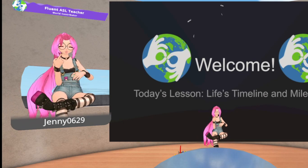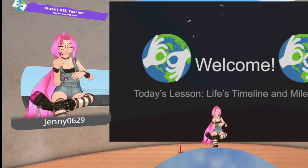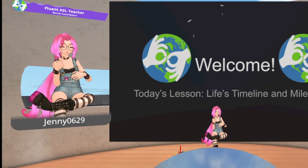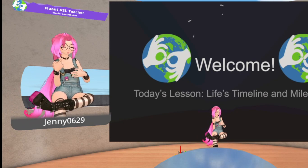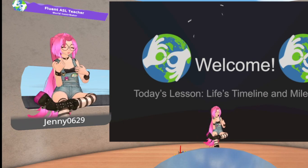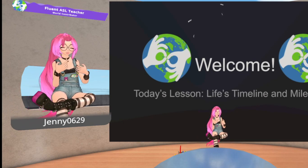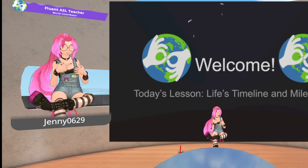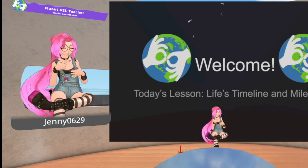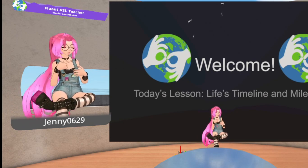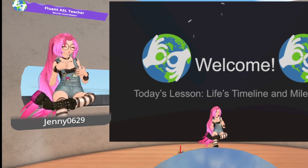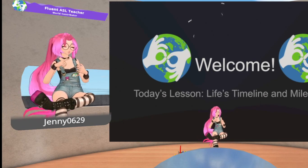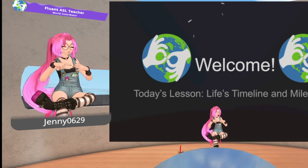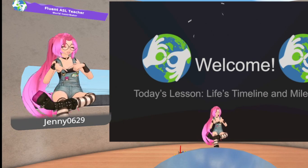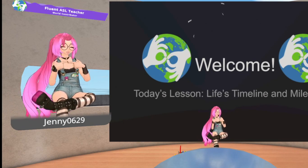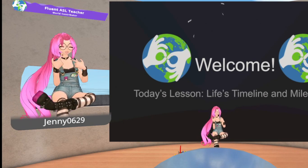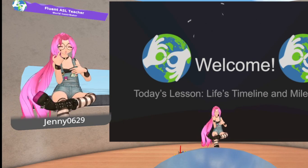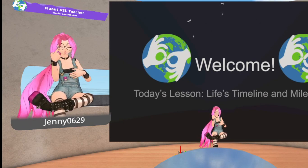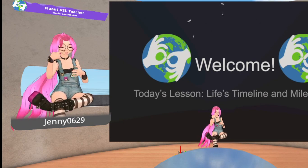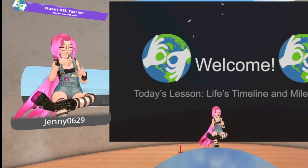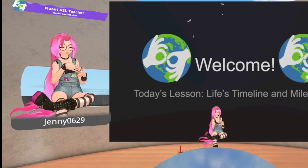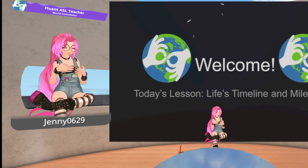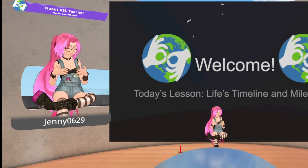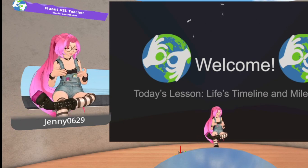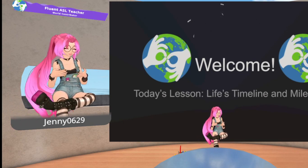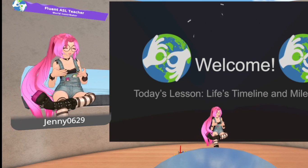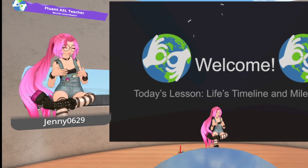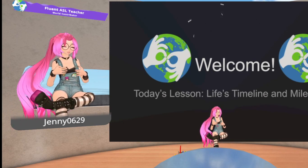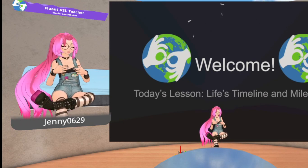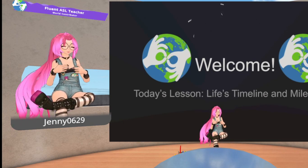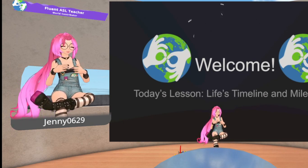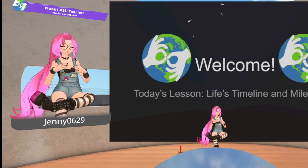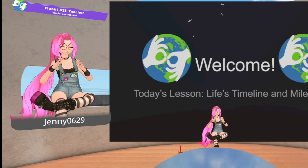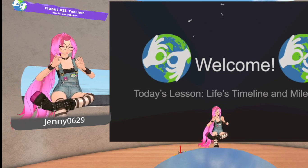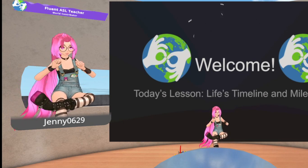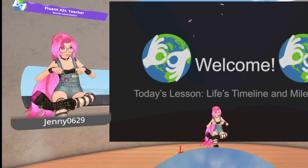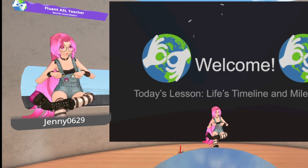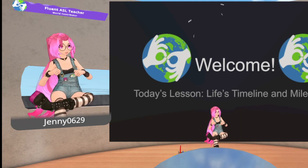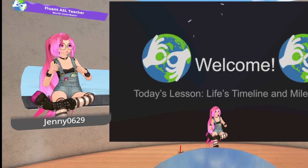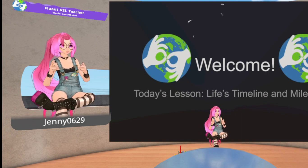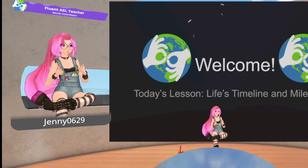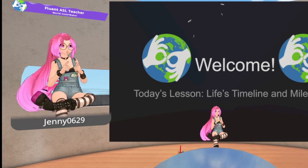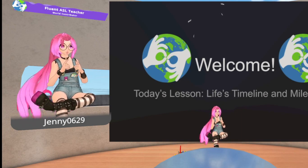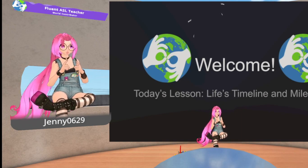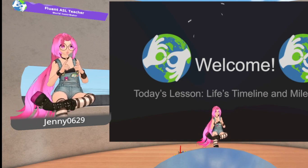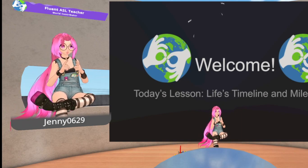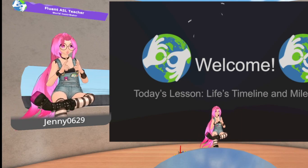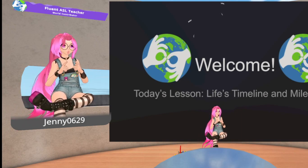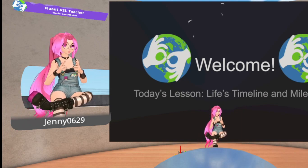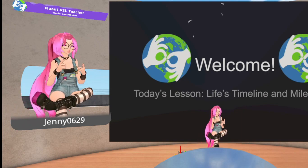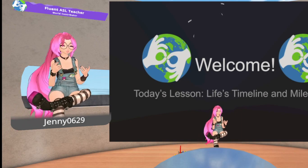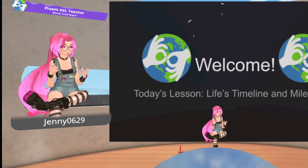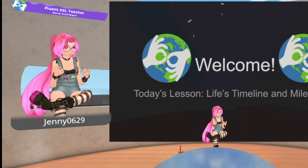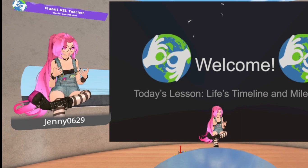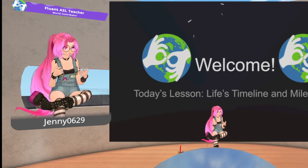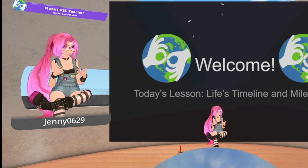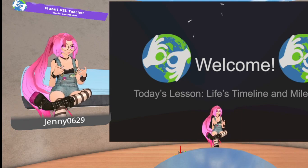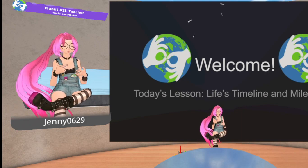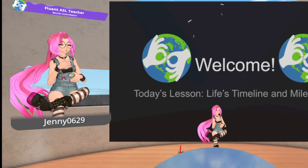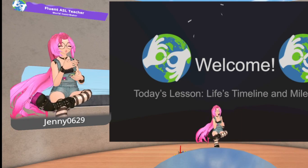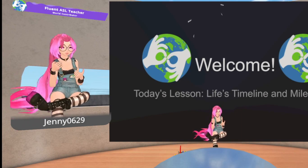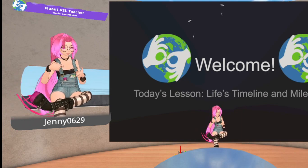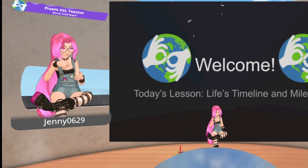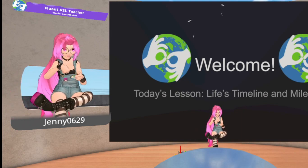with somebody, sometimes depending on where you live, could be like 1 in a million. So when you do get that time to talk with somebody, are you going